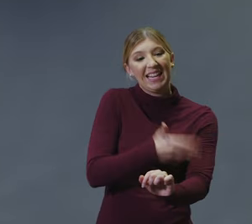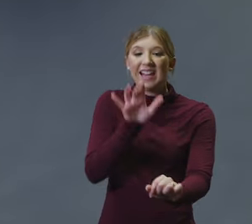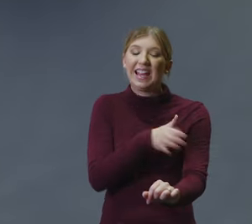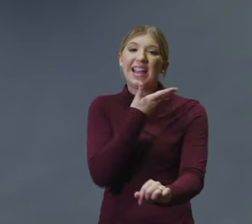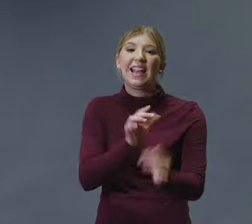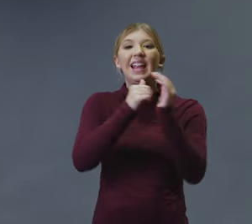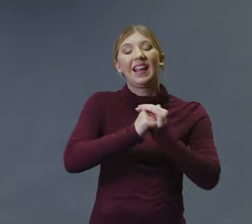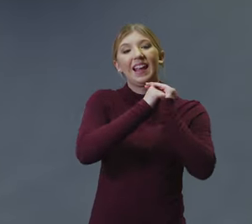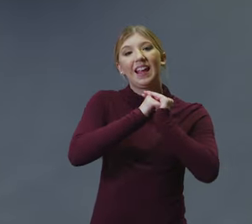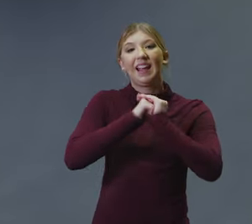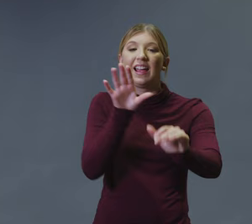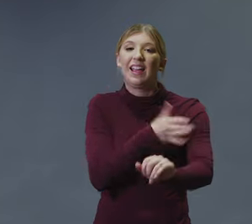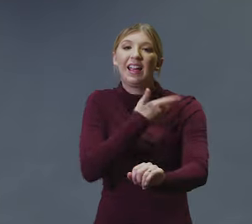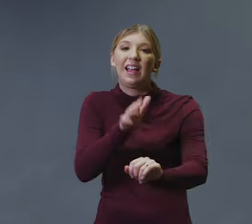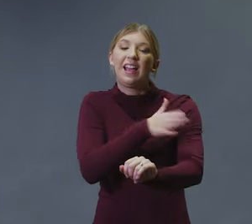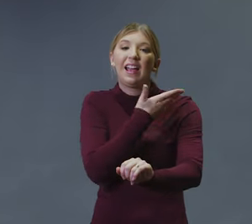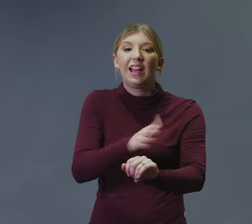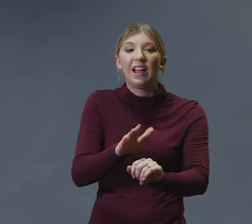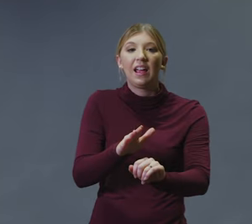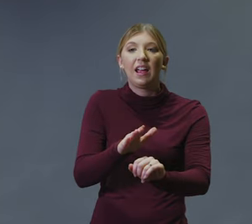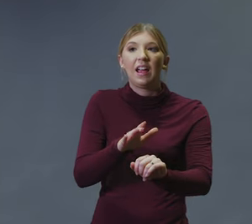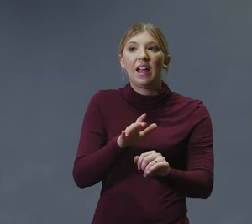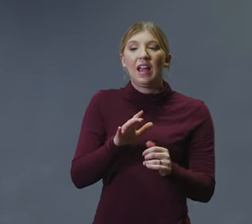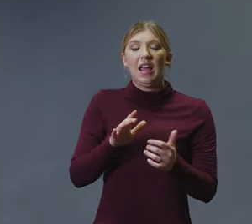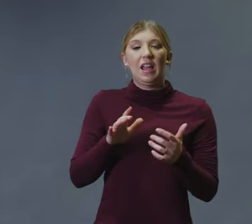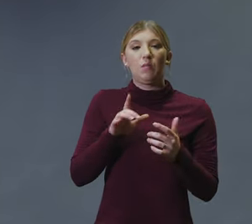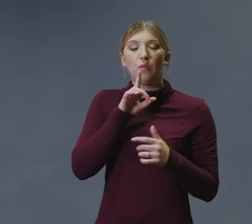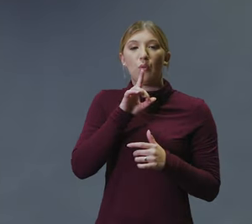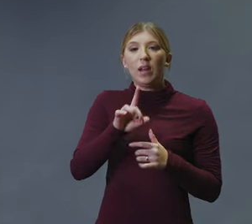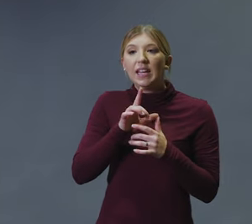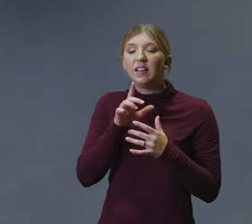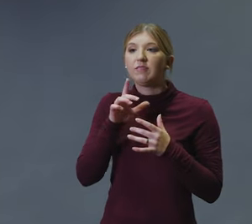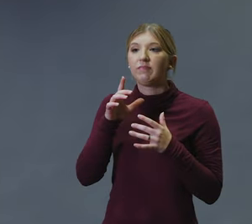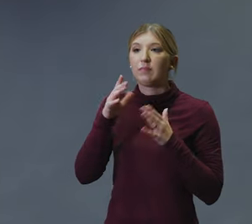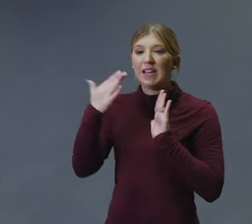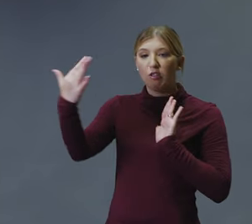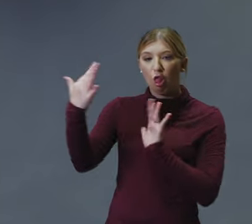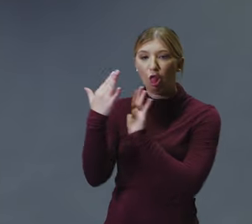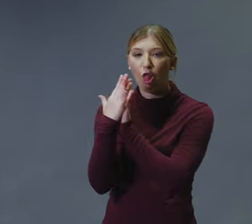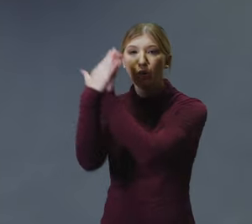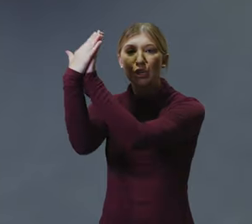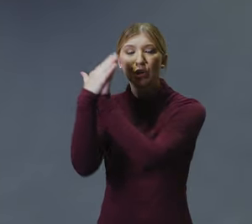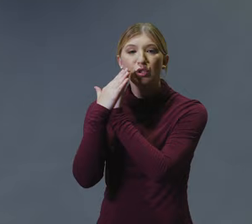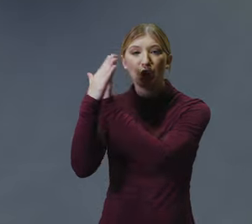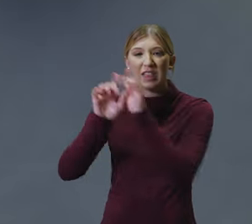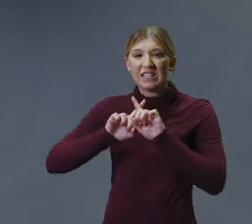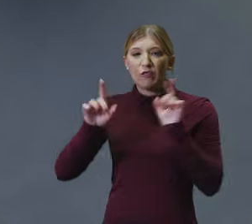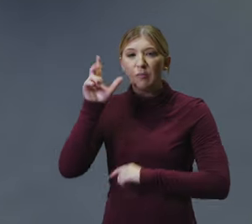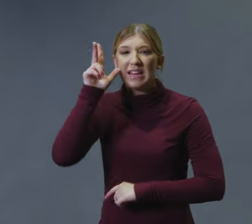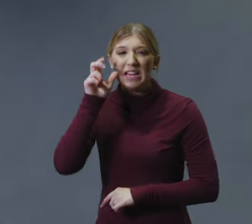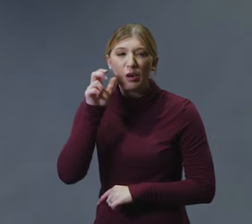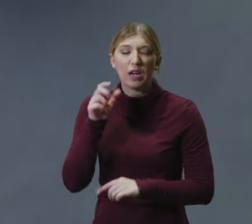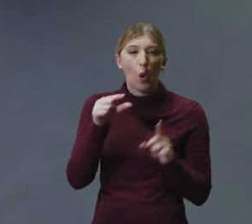and having those songs change our posture and draws us closer to Jesus. There's a difference between hearing